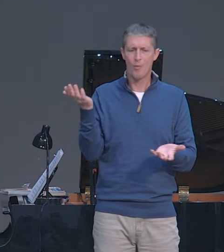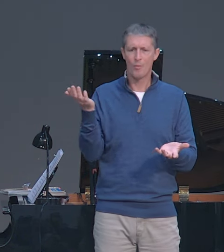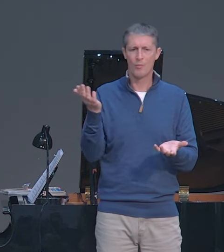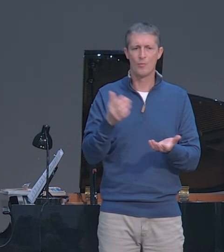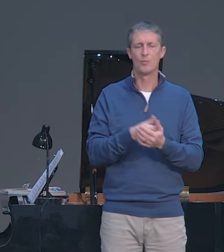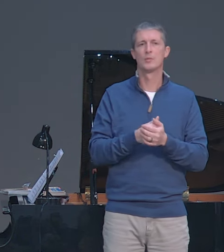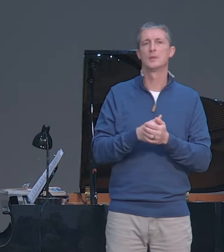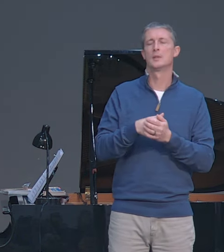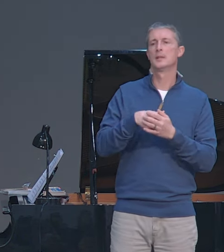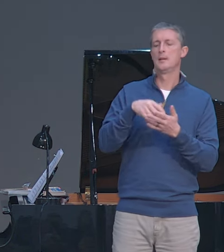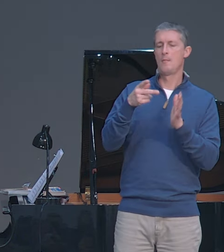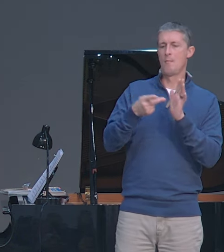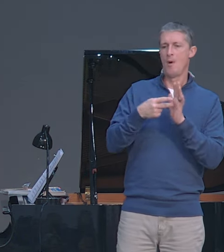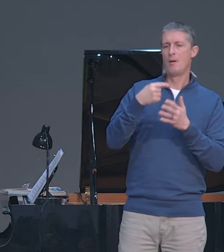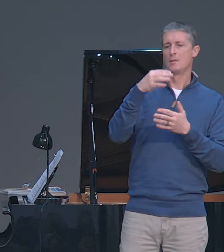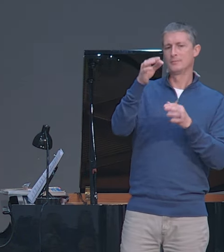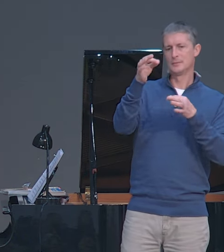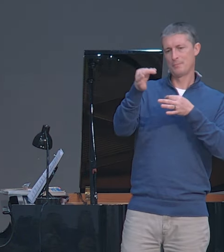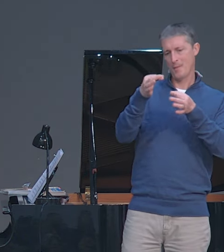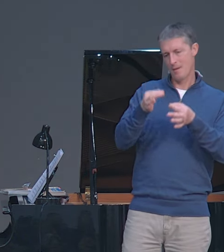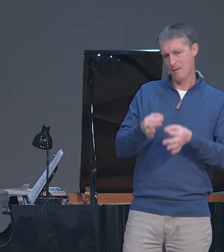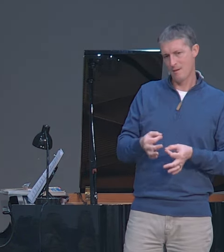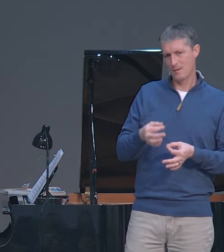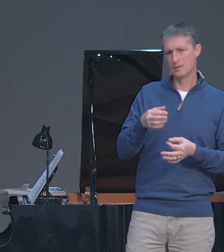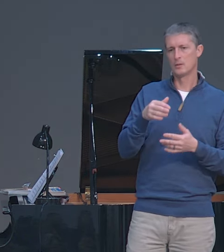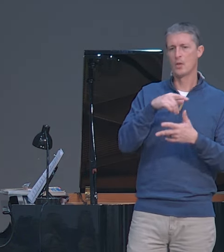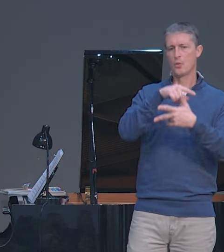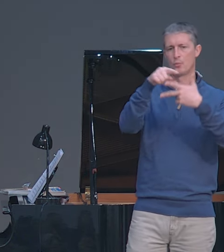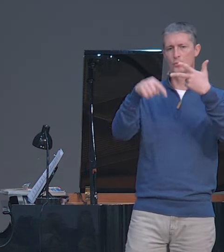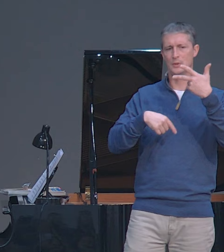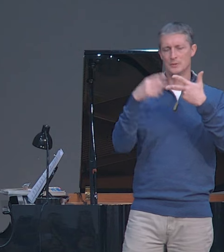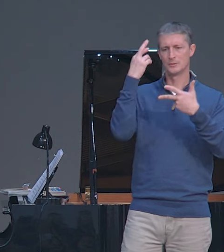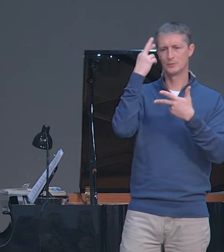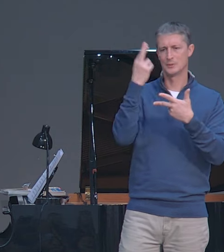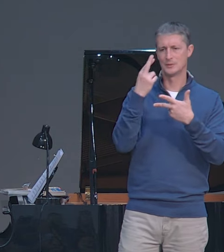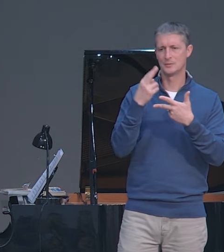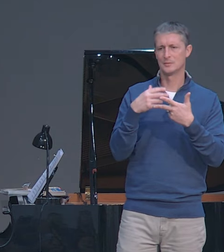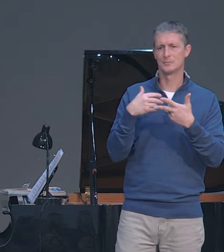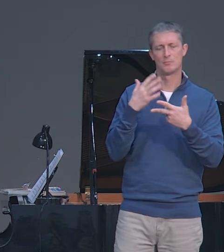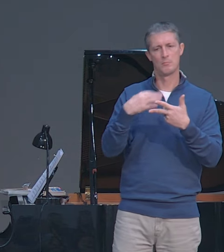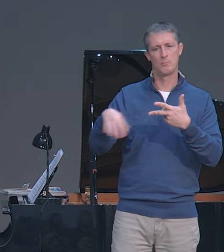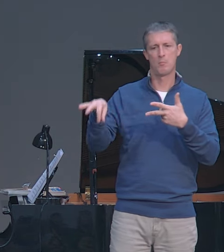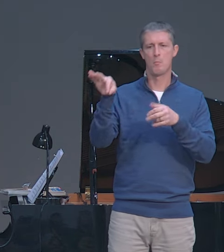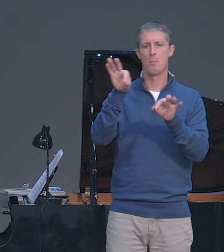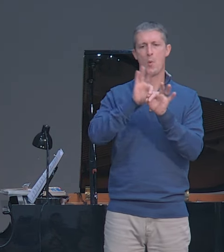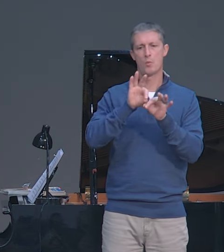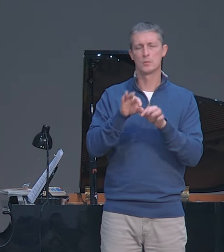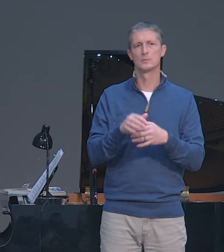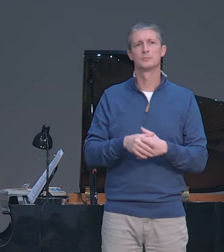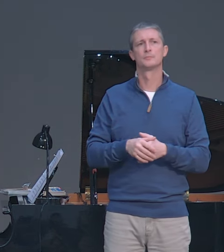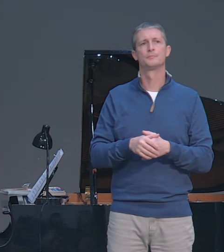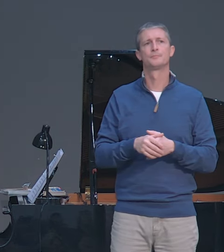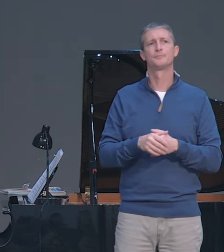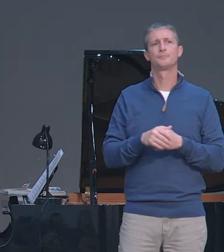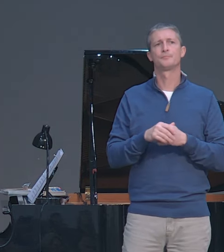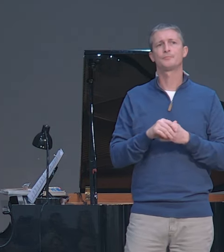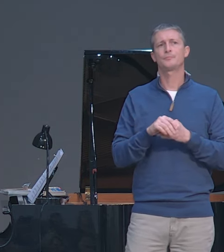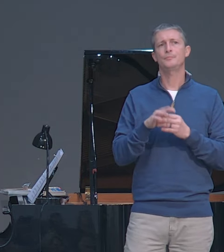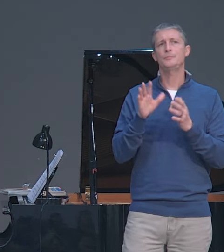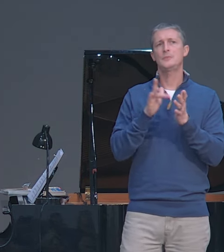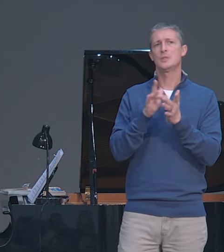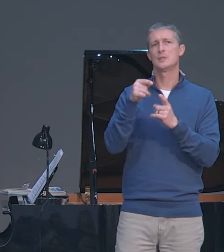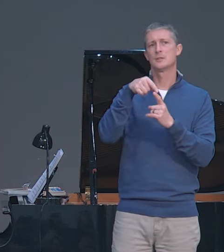us three foundational reasons in this answer. First, we know from verse 15 that Jesus